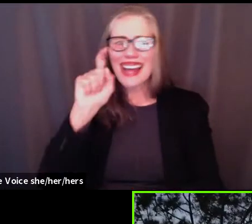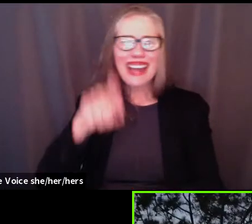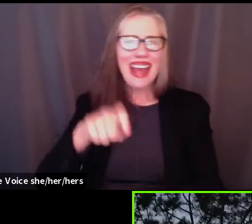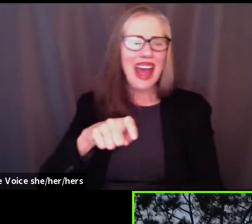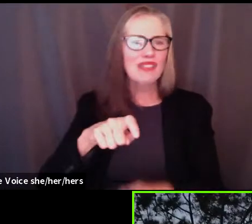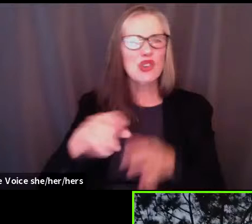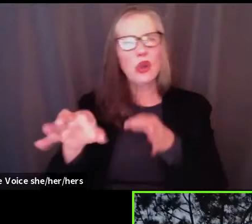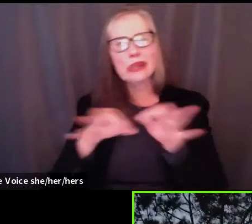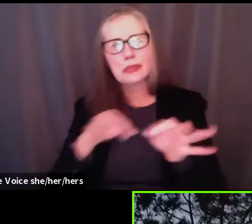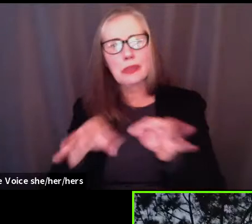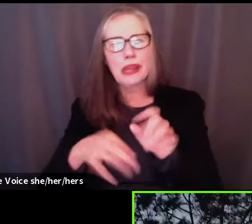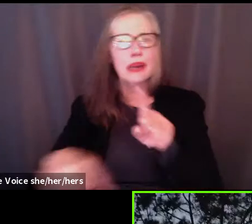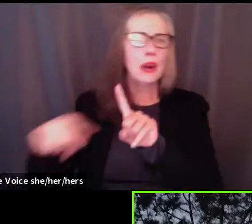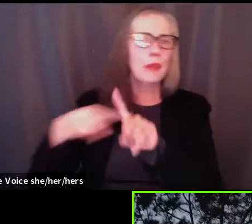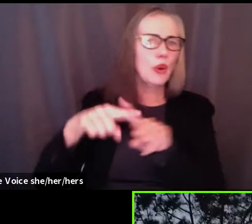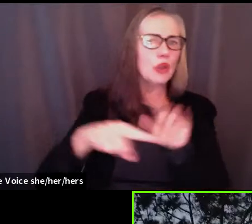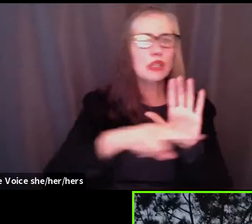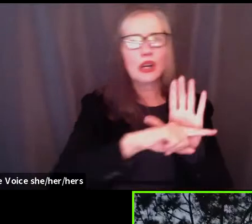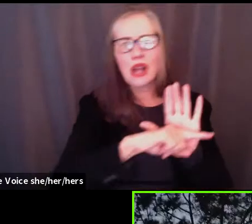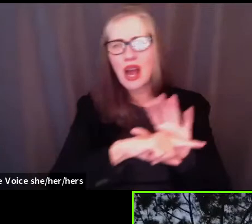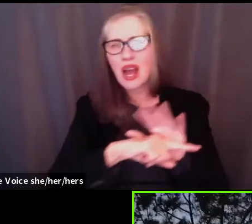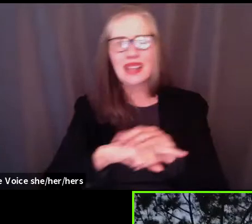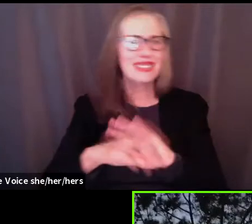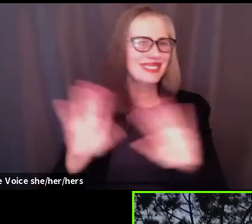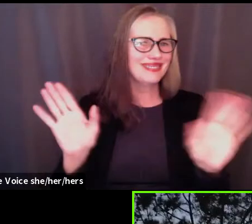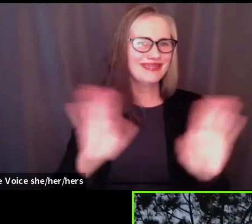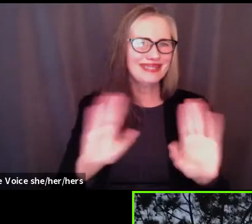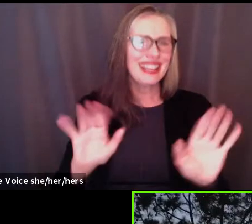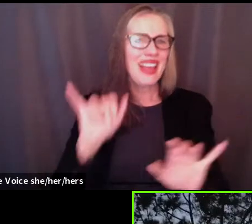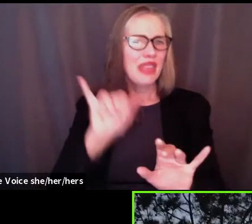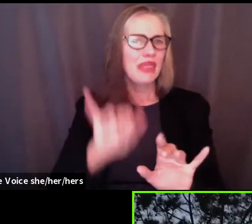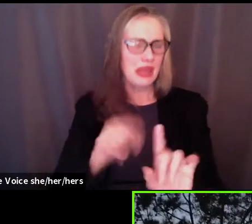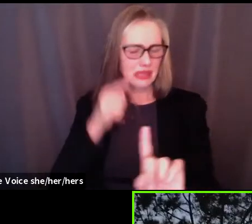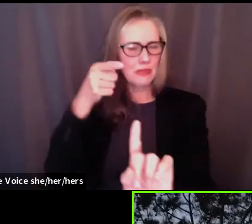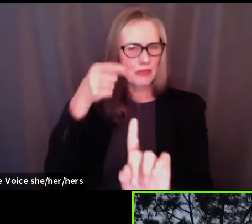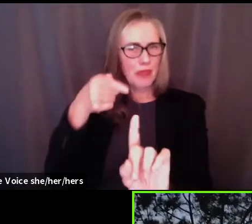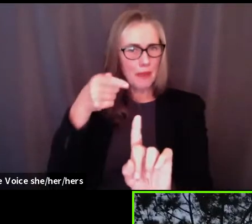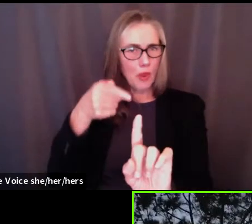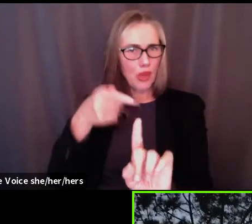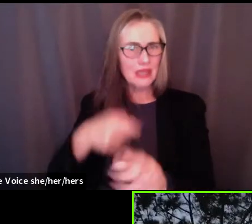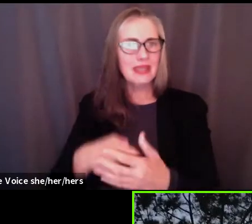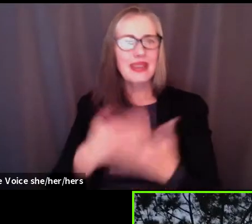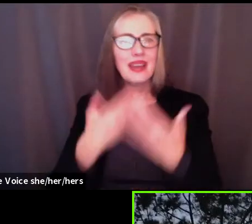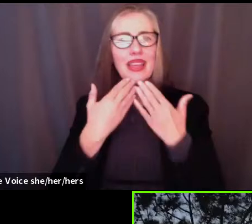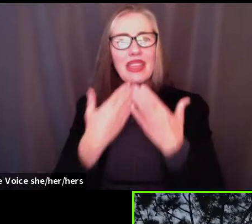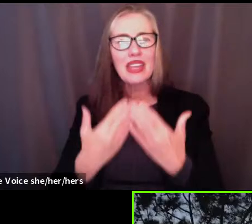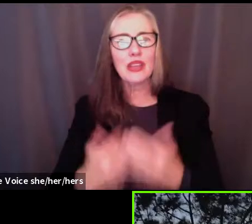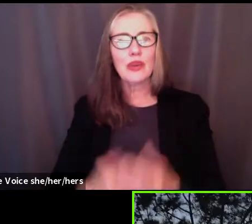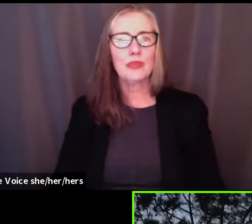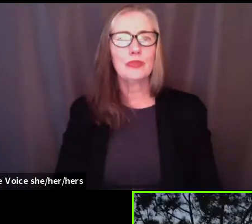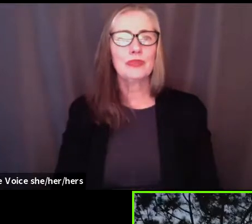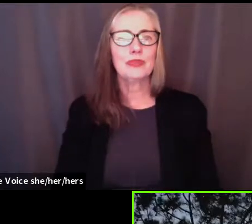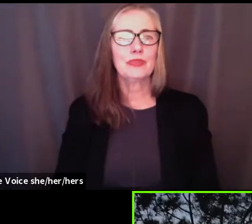make you think we're opposing you when we are not. So that was my only point of inquiry. So thank you very much.